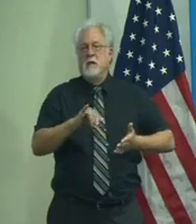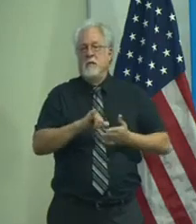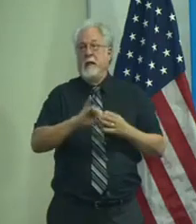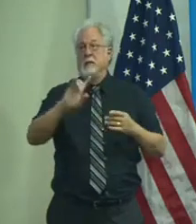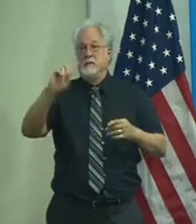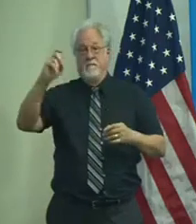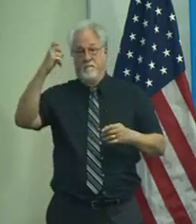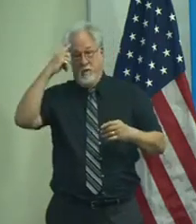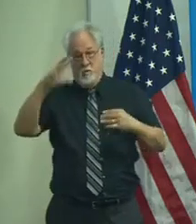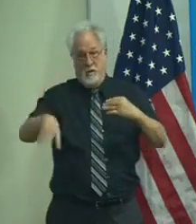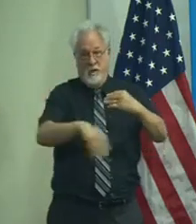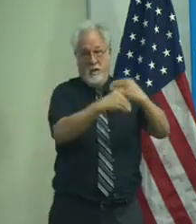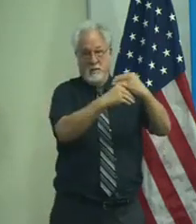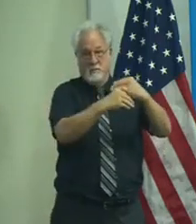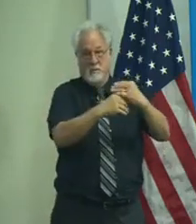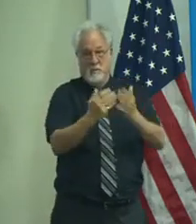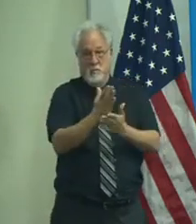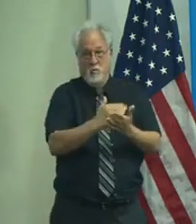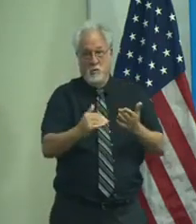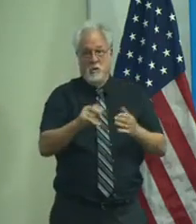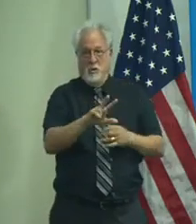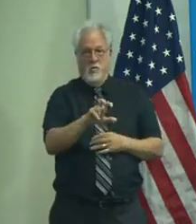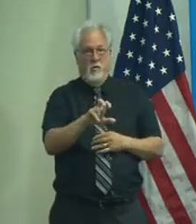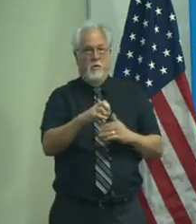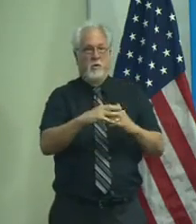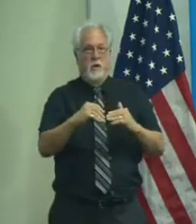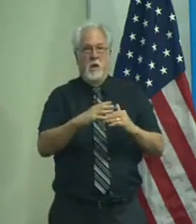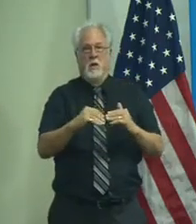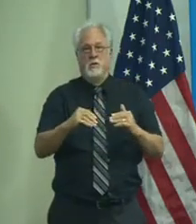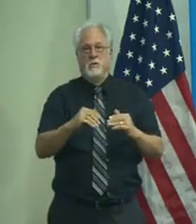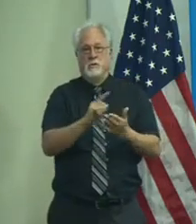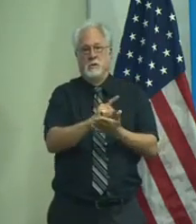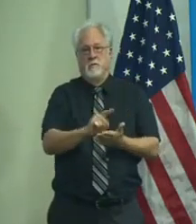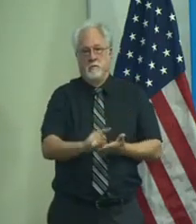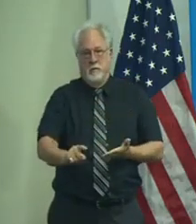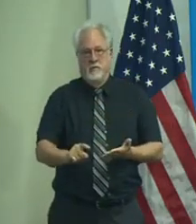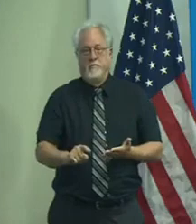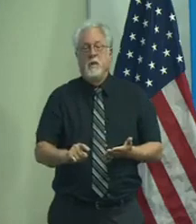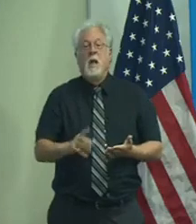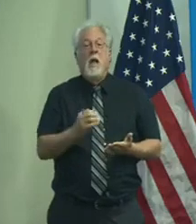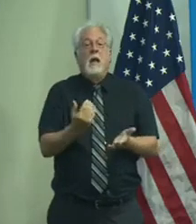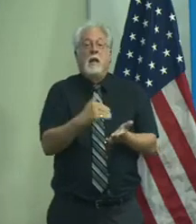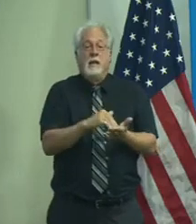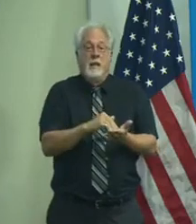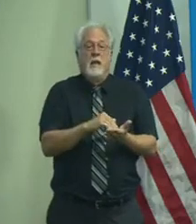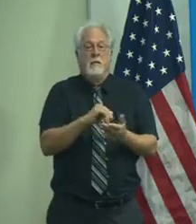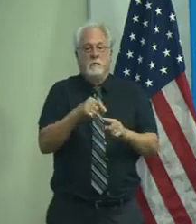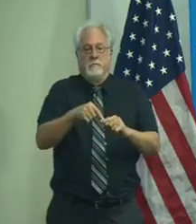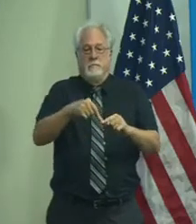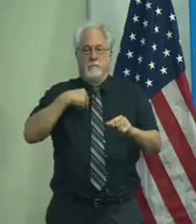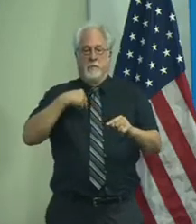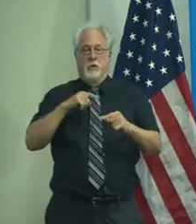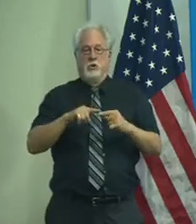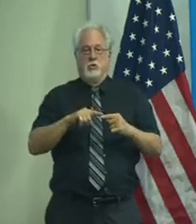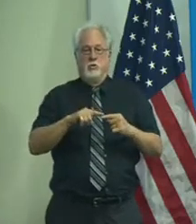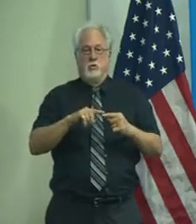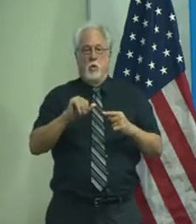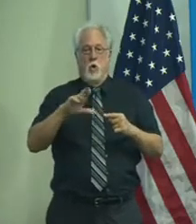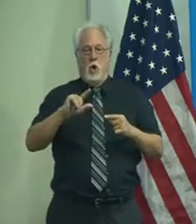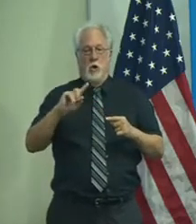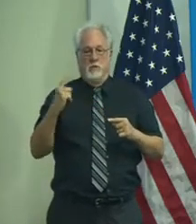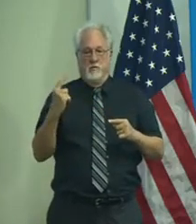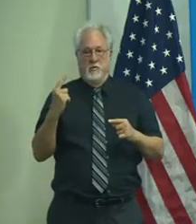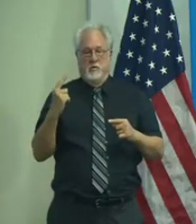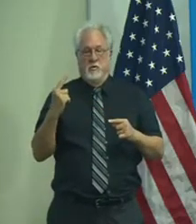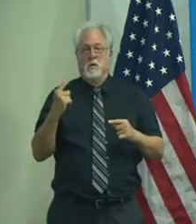And this is the federal enhancement portion, $300 a week. And again, that's retroactive back to August